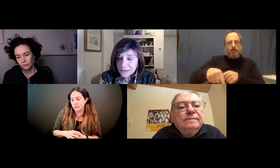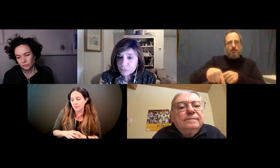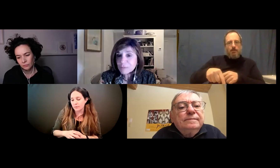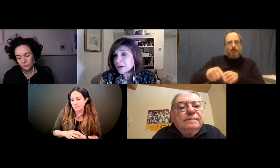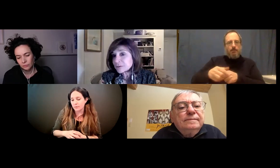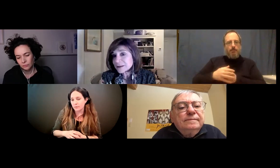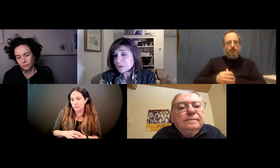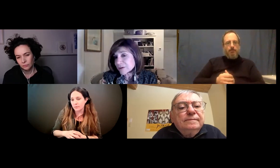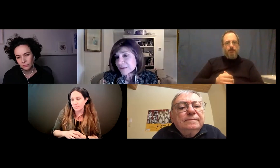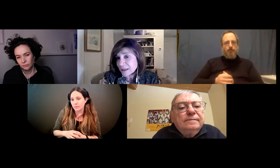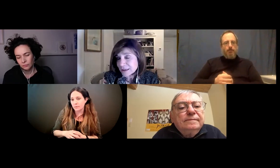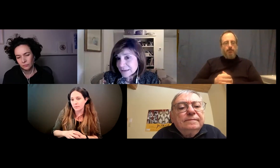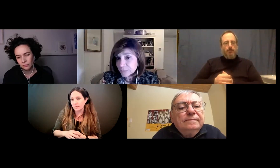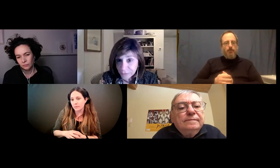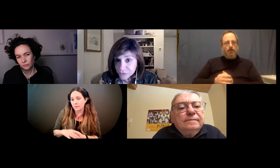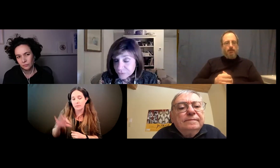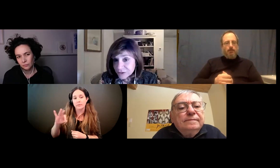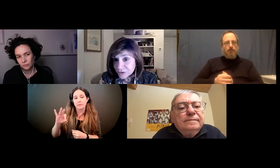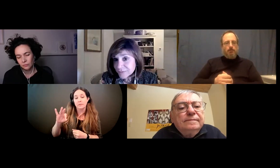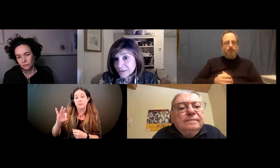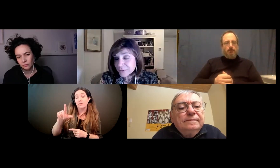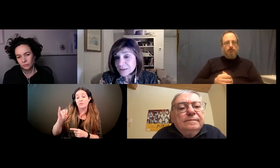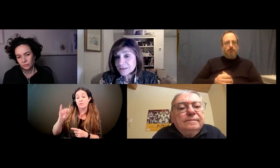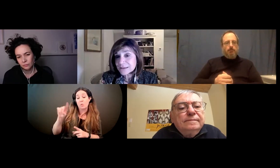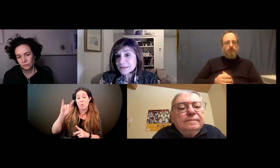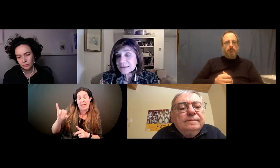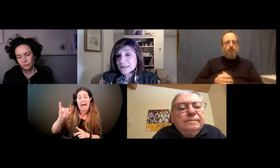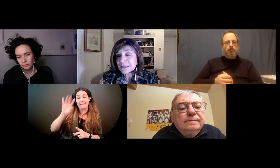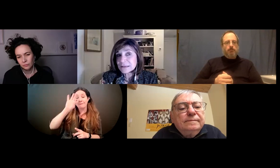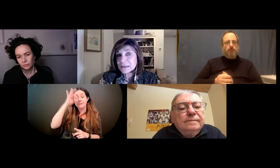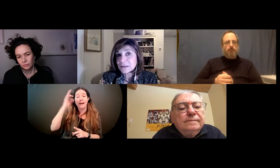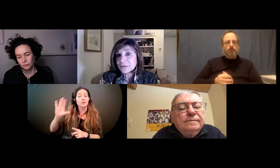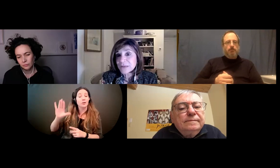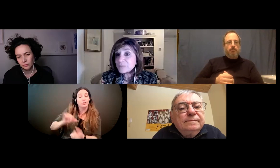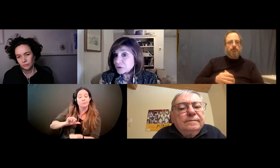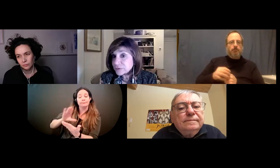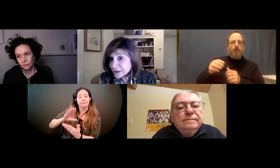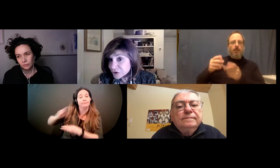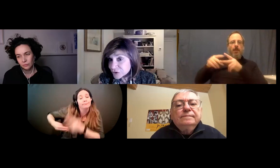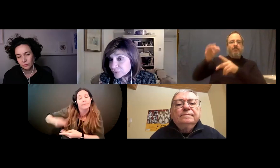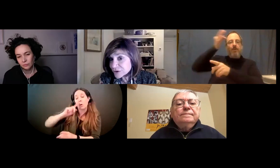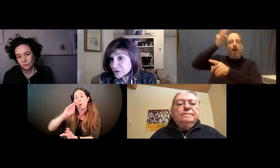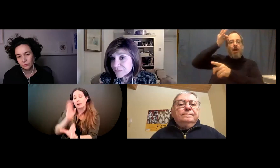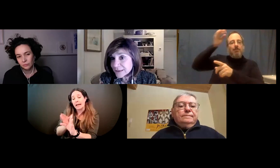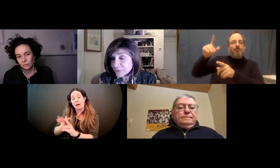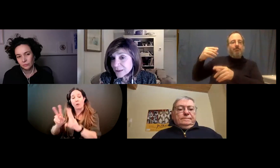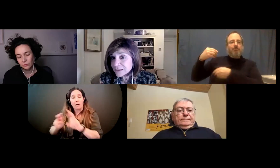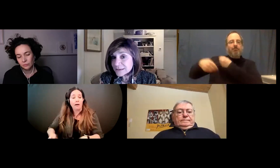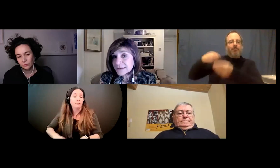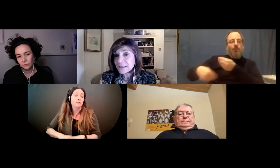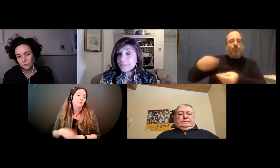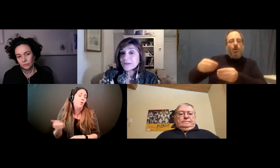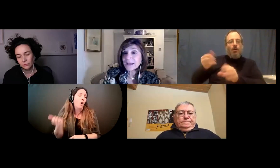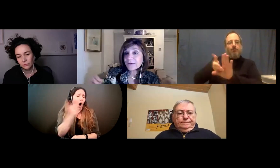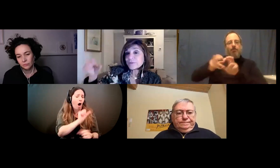Freud is roundly criticized in the French tradition of psychoanalysis, in the object relations tradition of